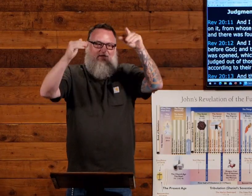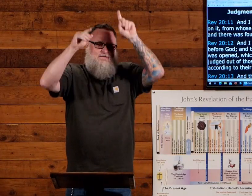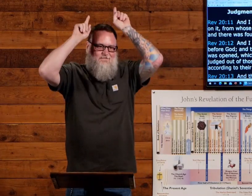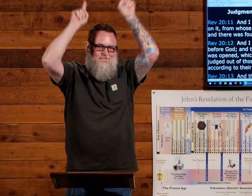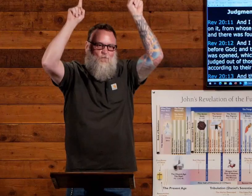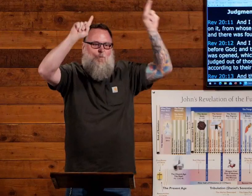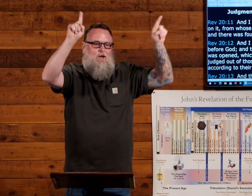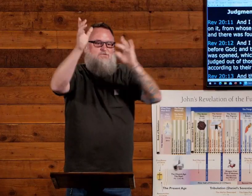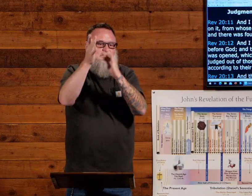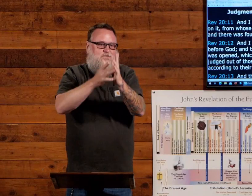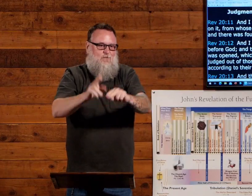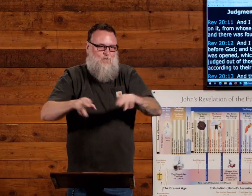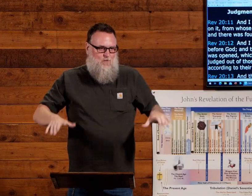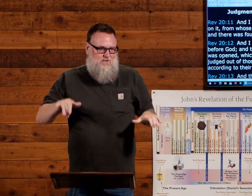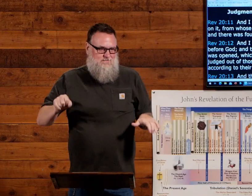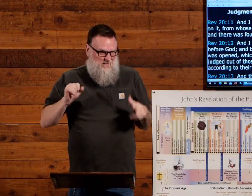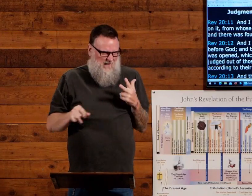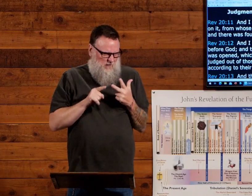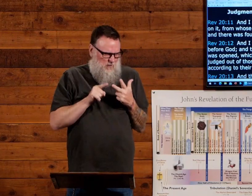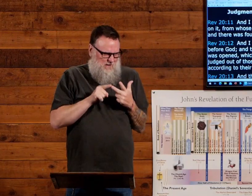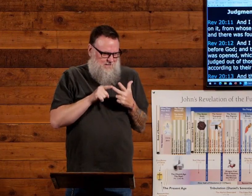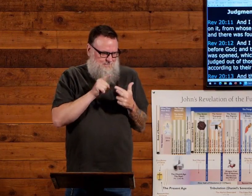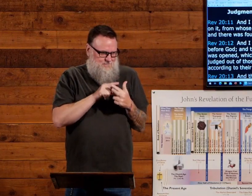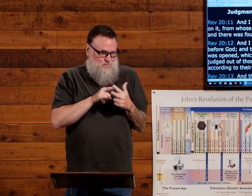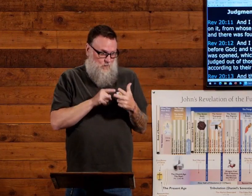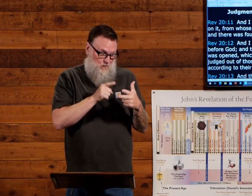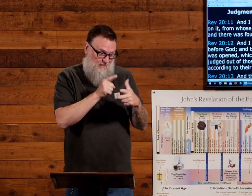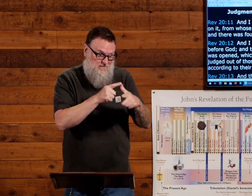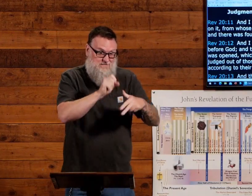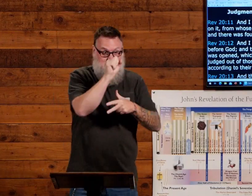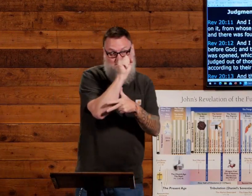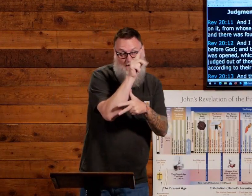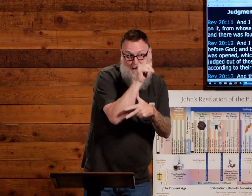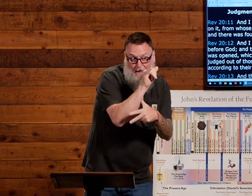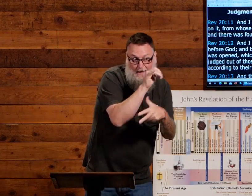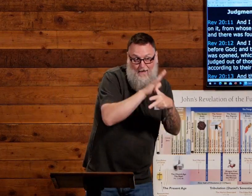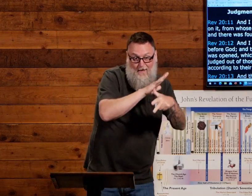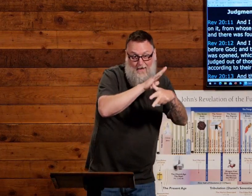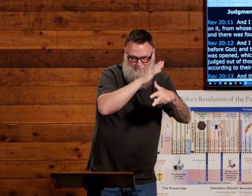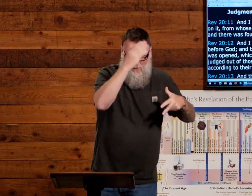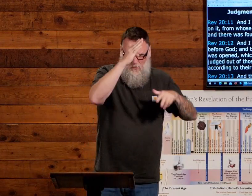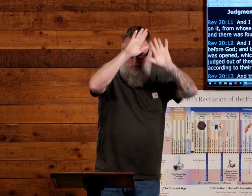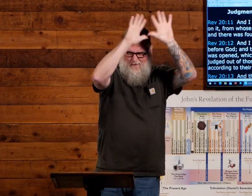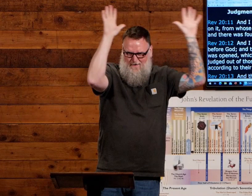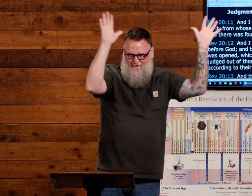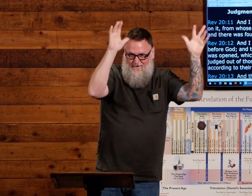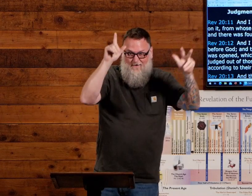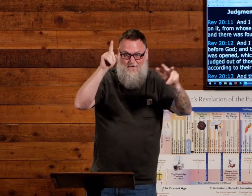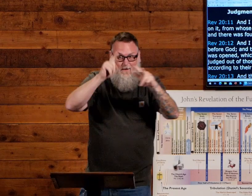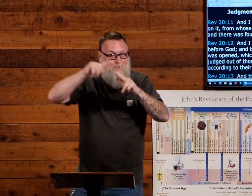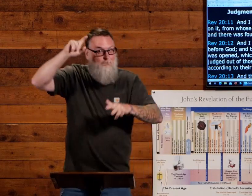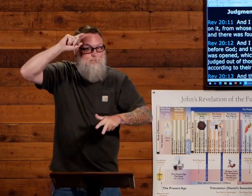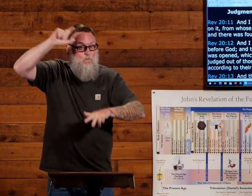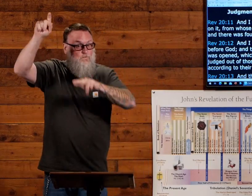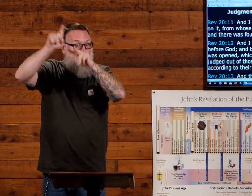is what we think about as heaven where Jesus is on the throne. First one, simply the blue sky is talking about.